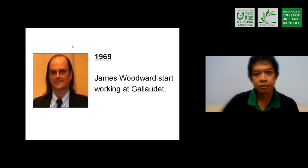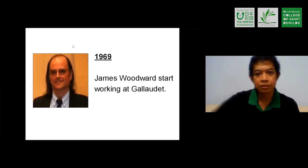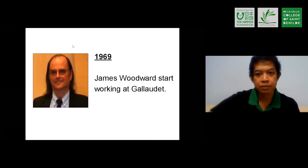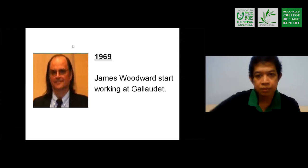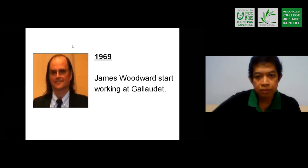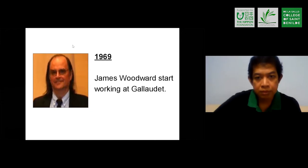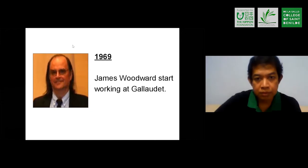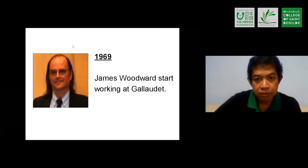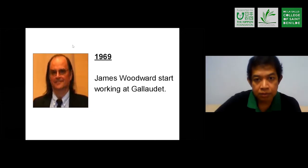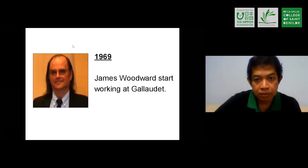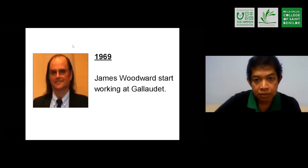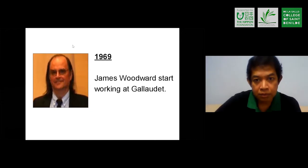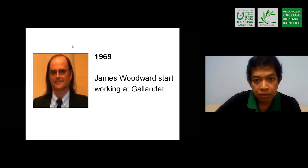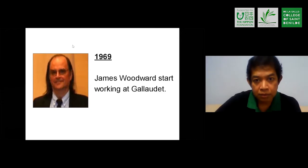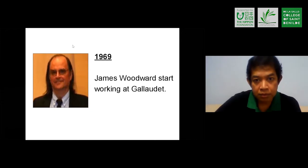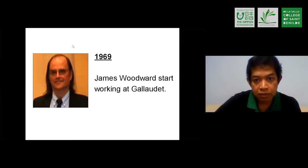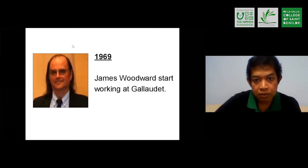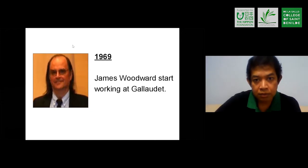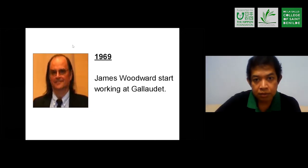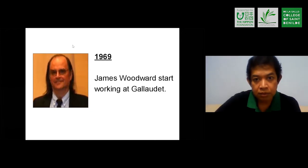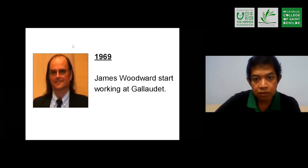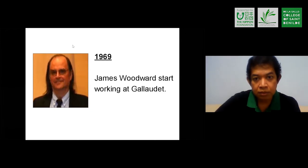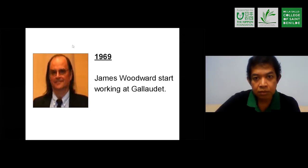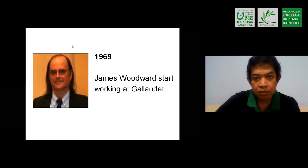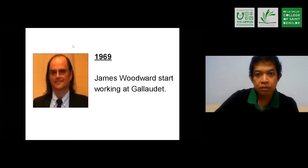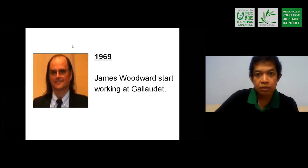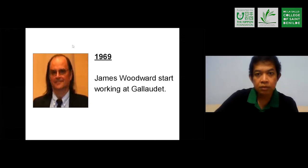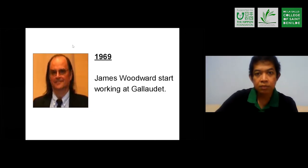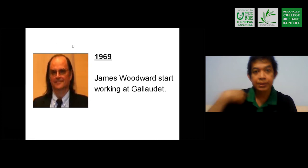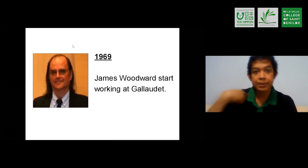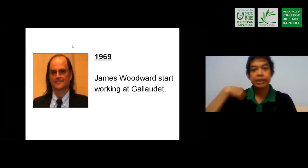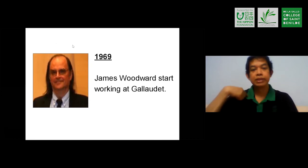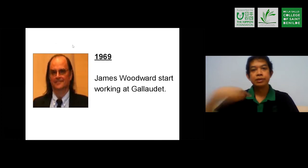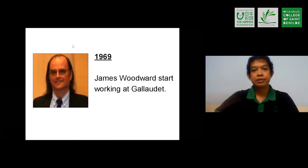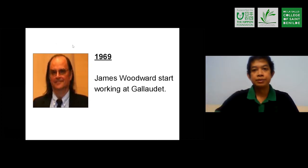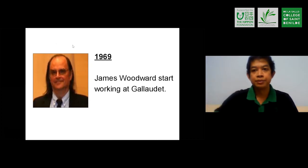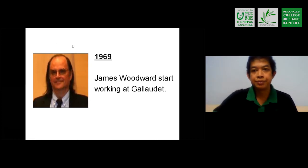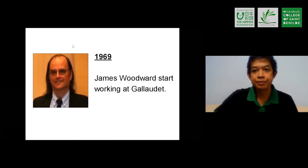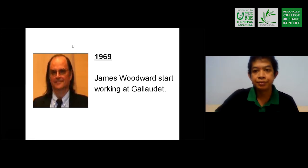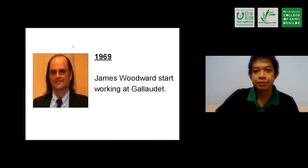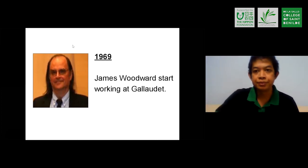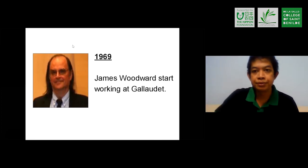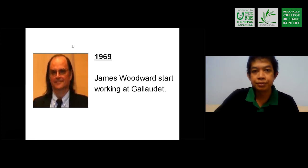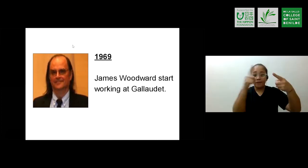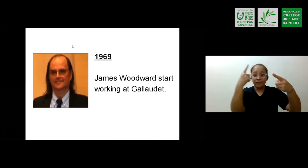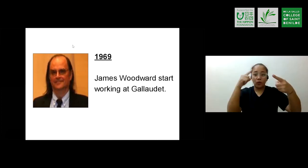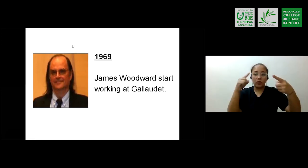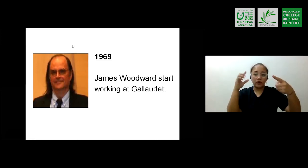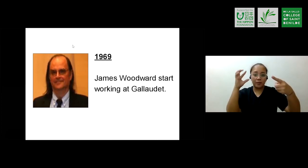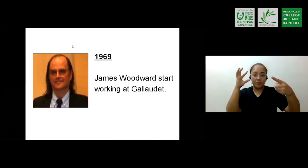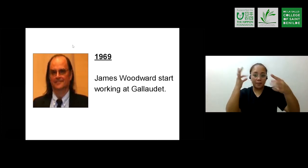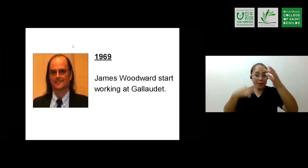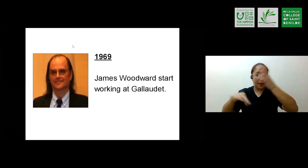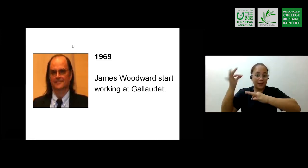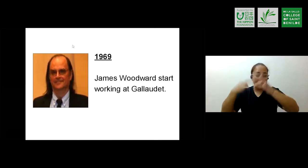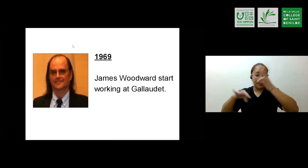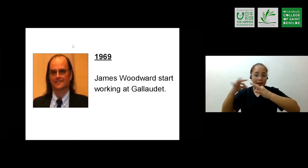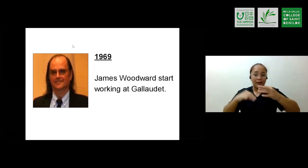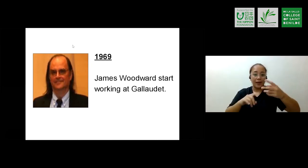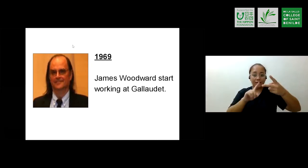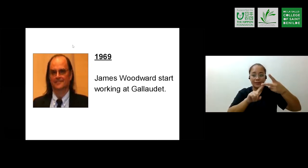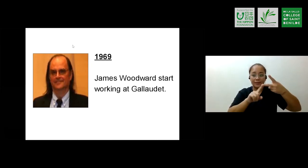Okay, hold for a second. I have two questions, one for Ming and one for Yami. For Ming,